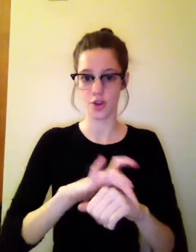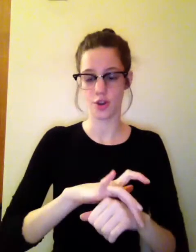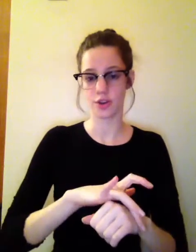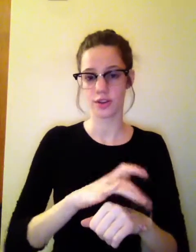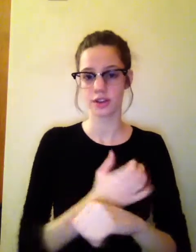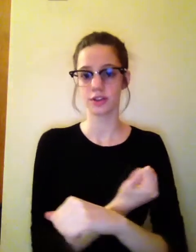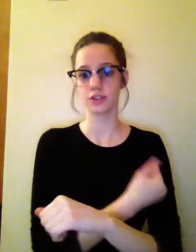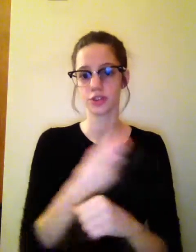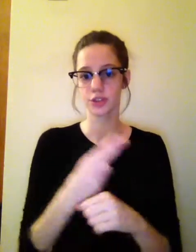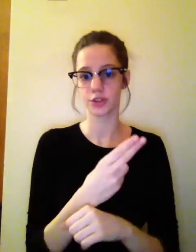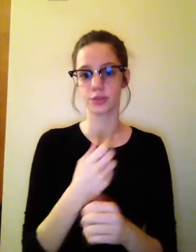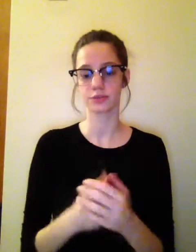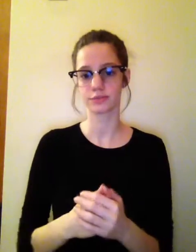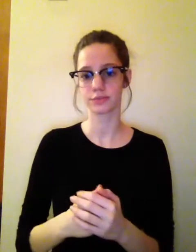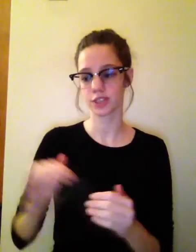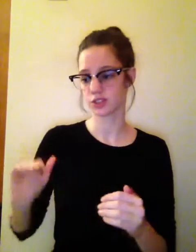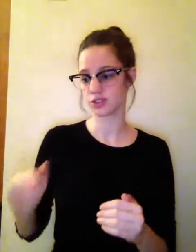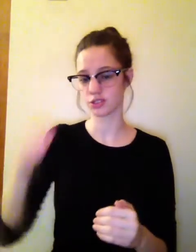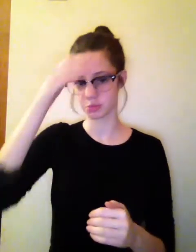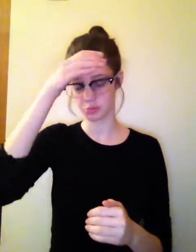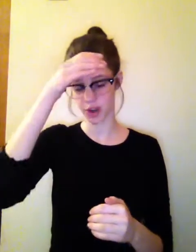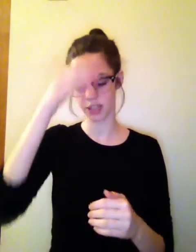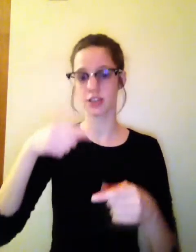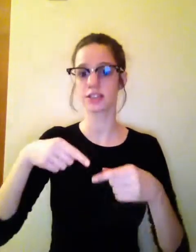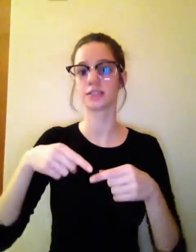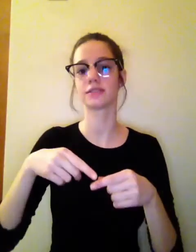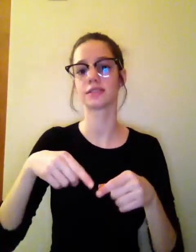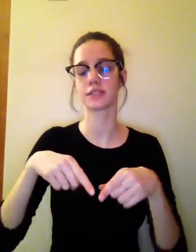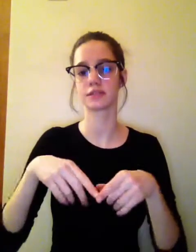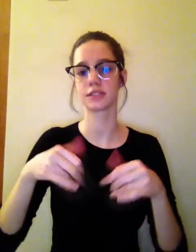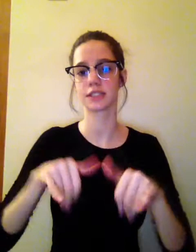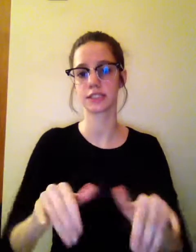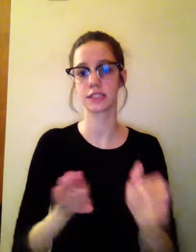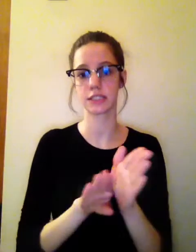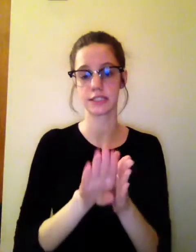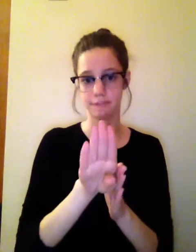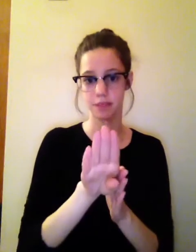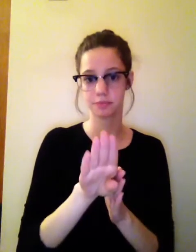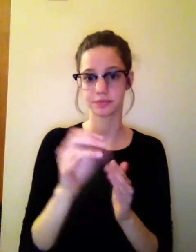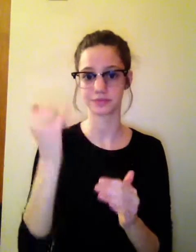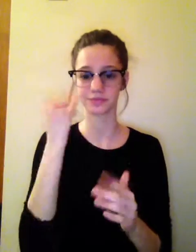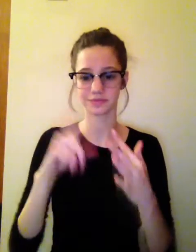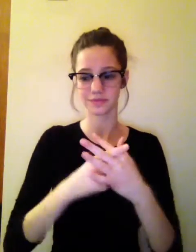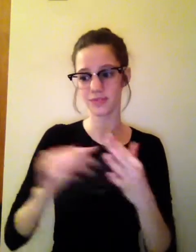and drug use can change that. So taking drugs at an early age may make you more likely to get addicted when you get